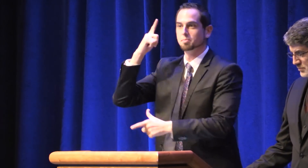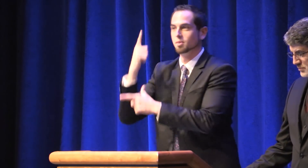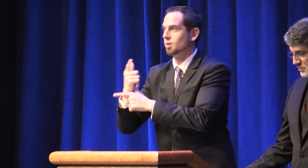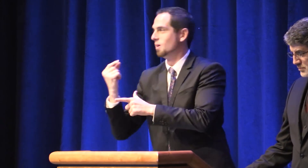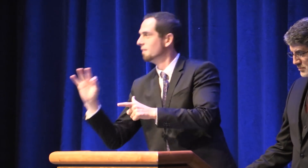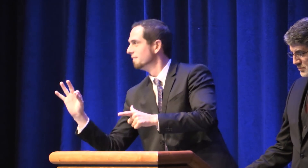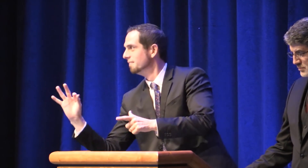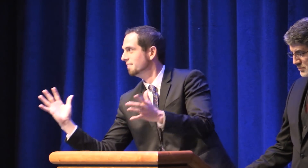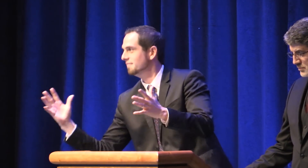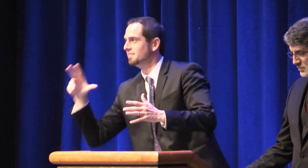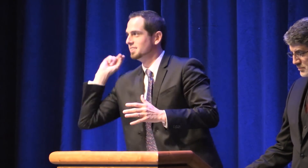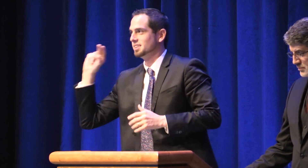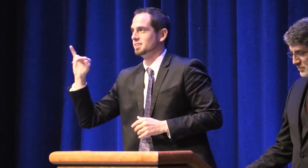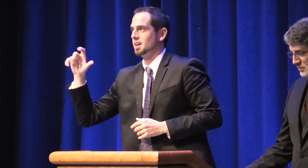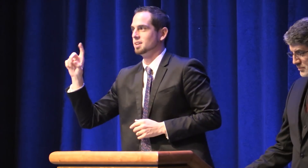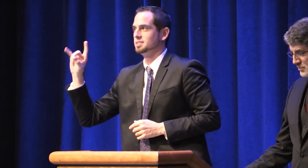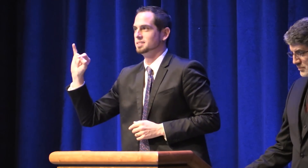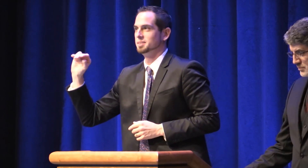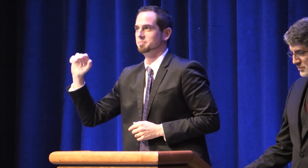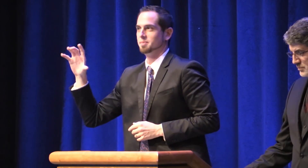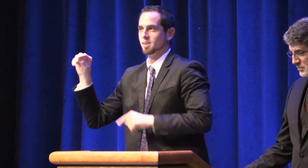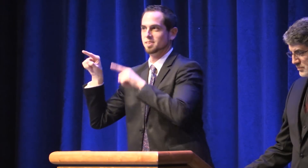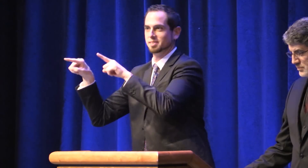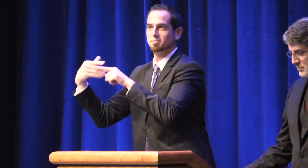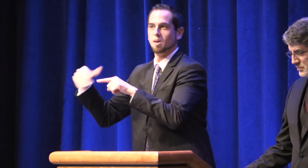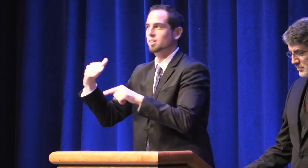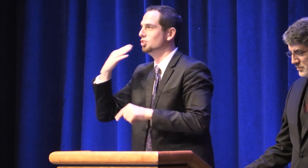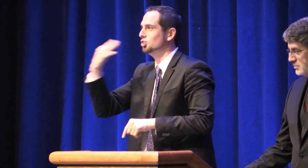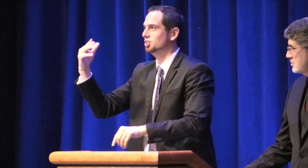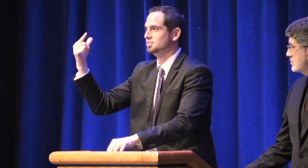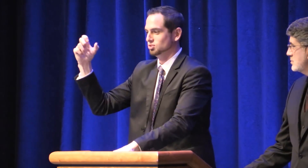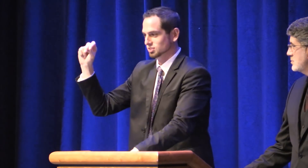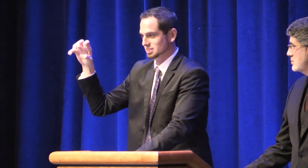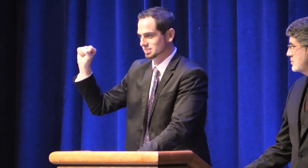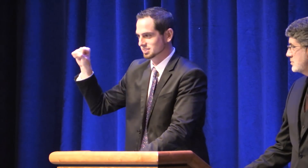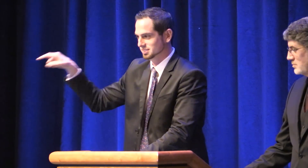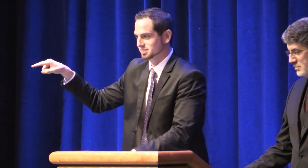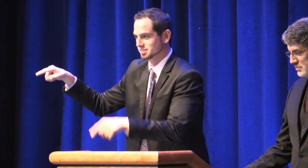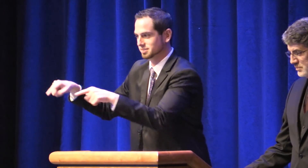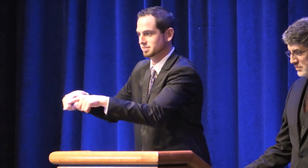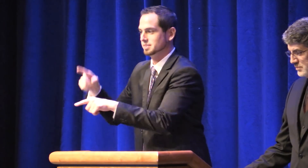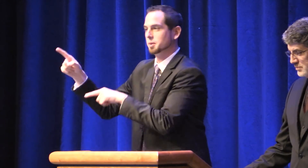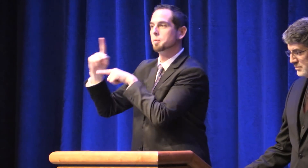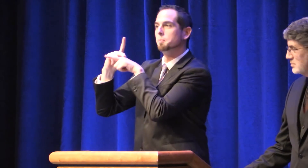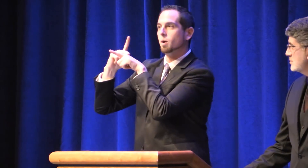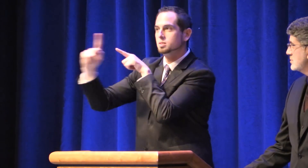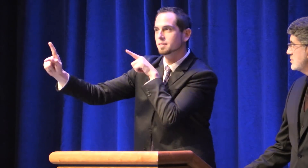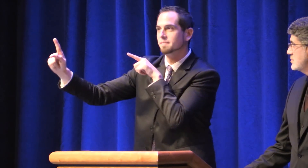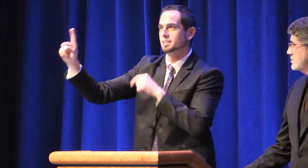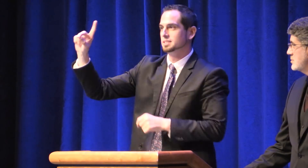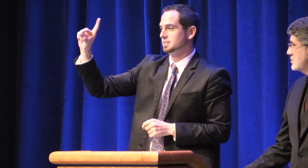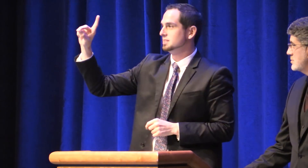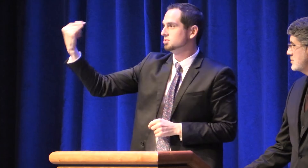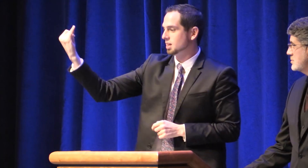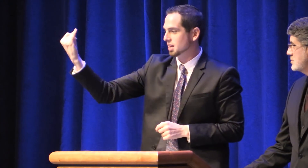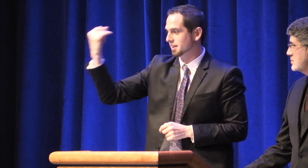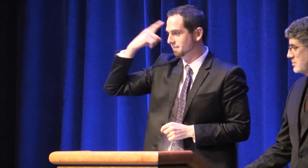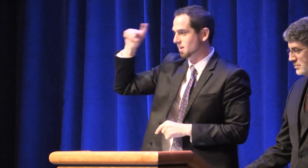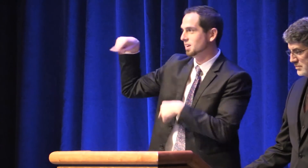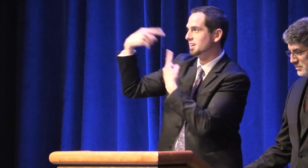He is a fraternal twin brother of the Niall DeMarco, which, pretty good genes there. He's